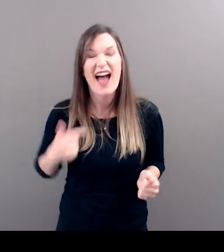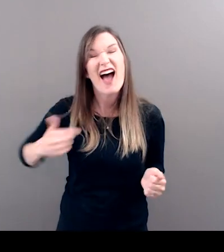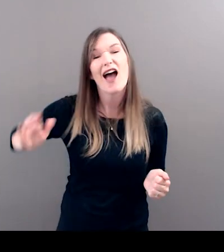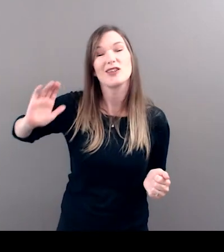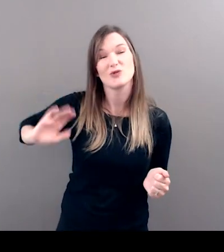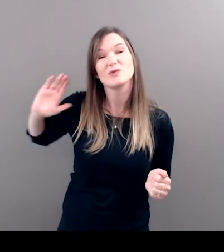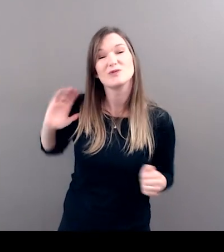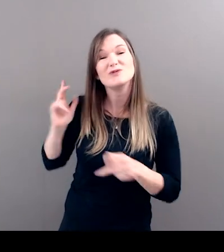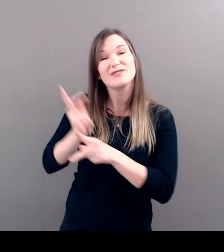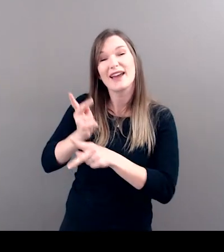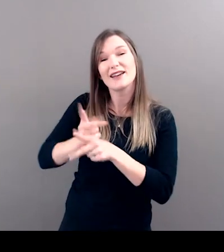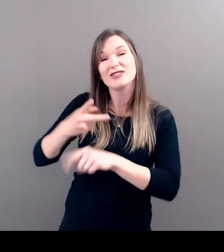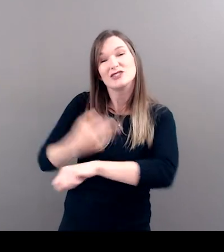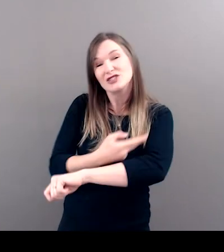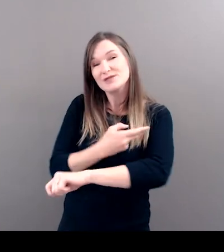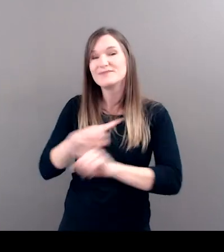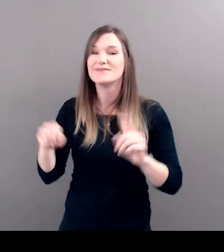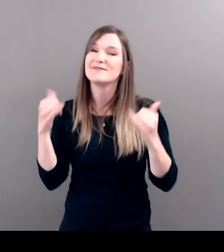be?